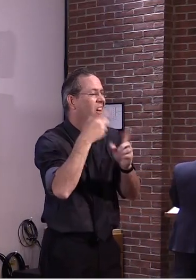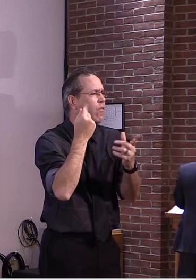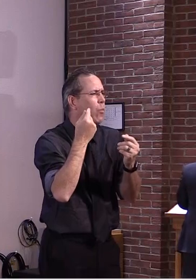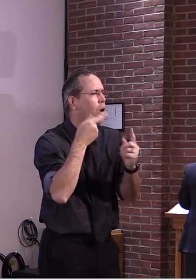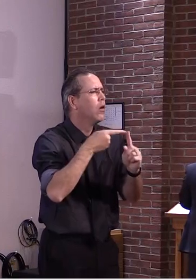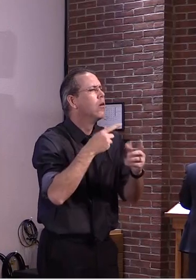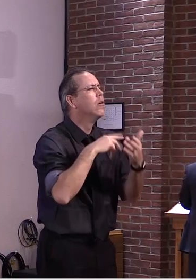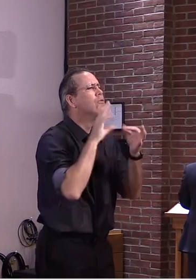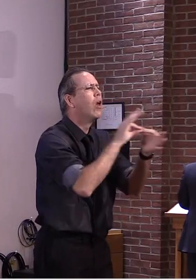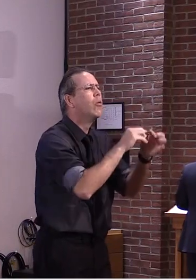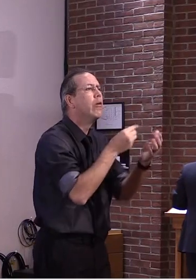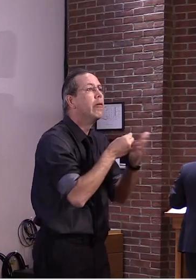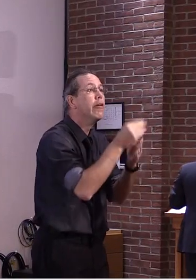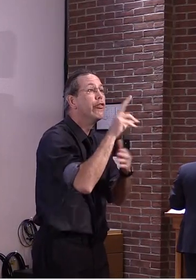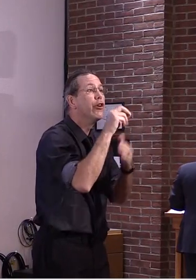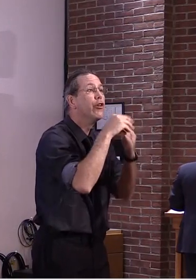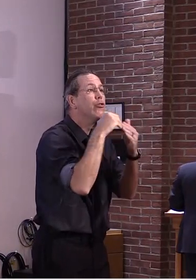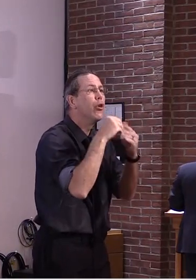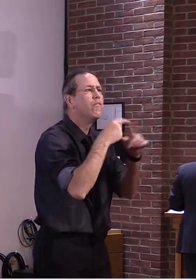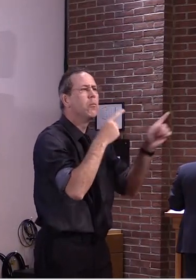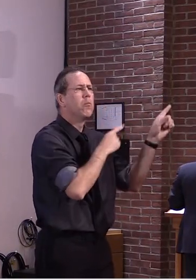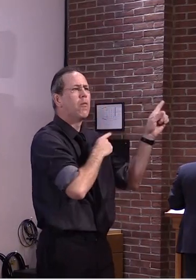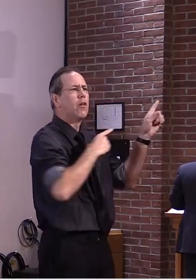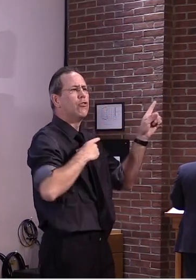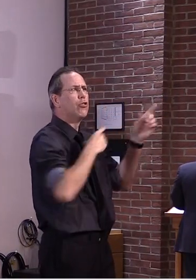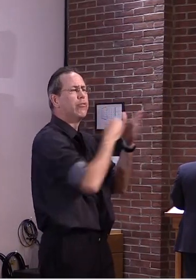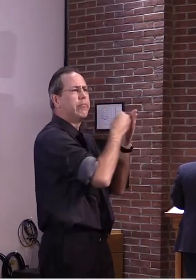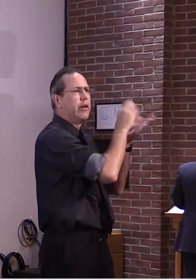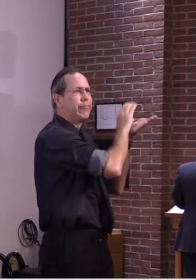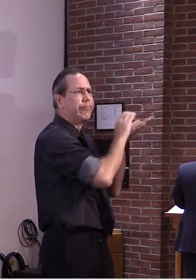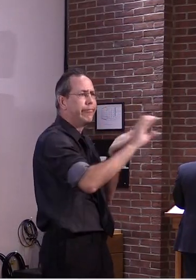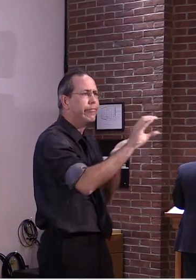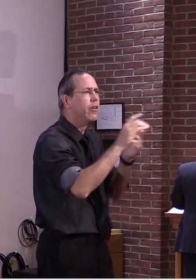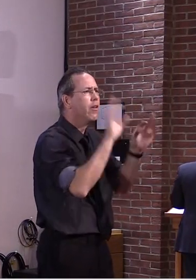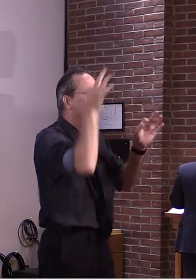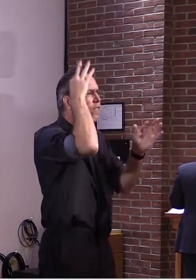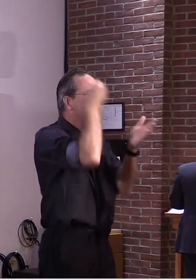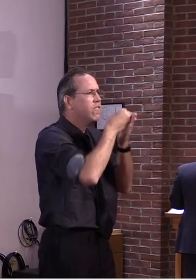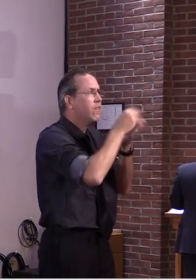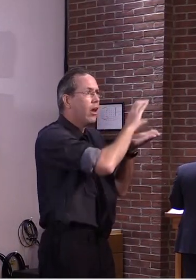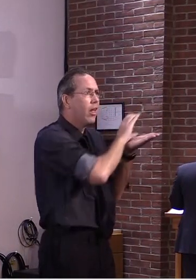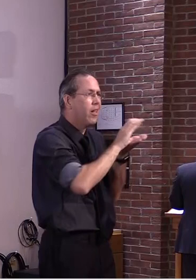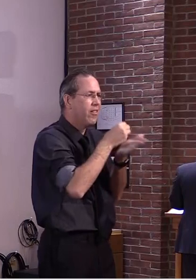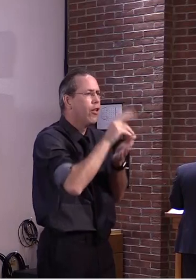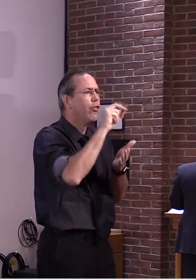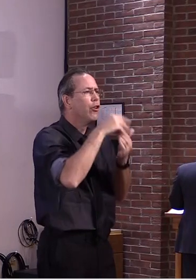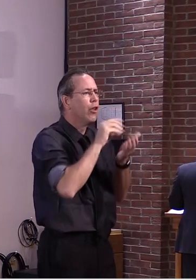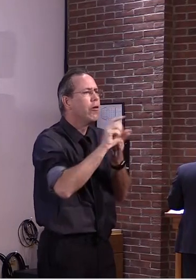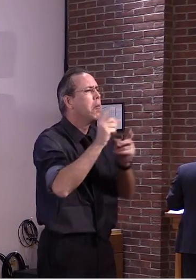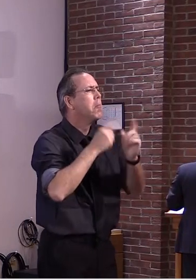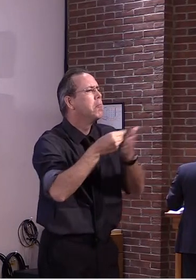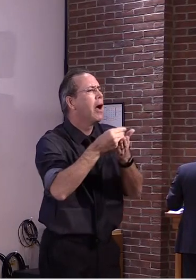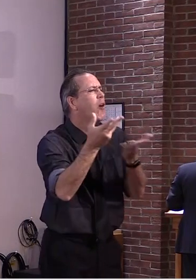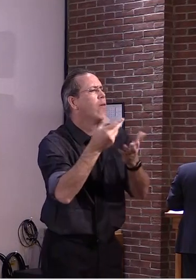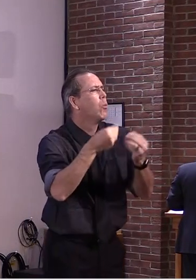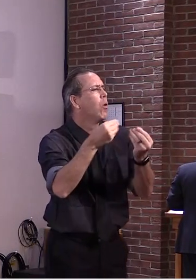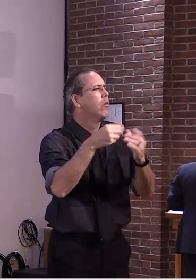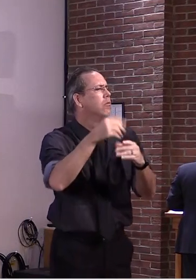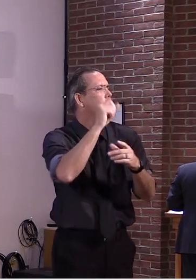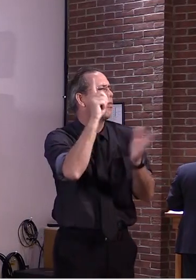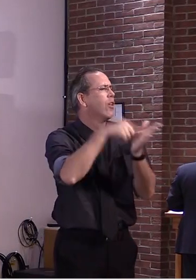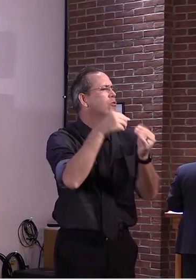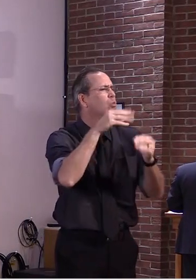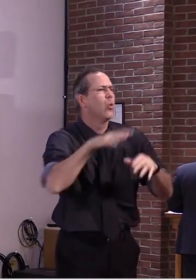1,300 Vermont businesses. This initiative was passed by the legislature earlier this summer with a goal of